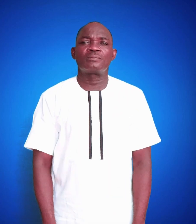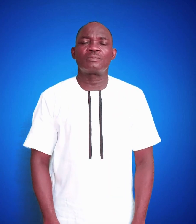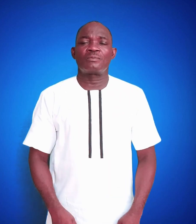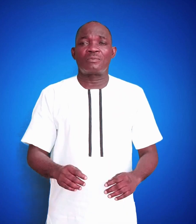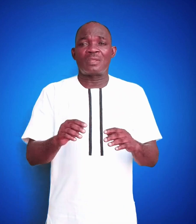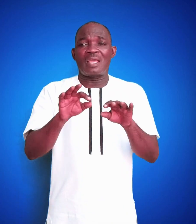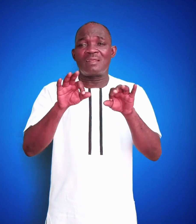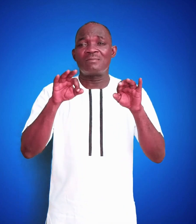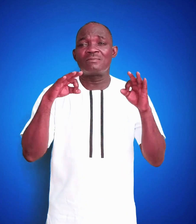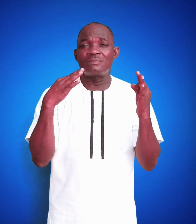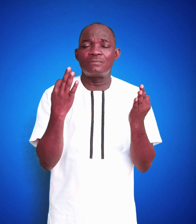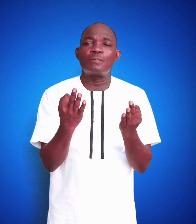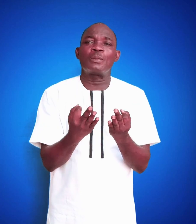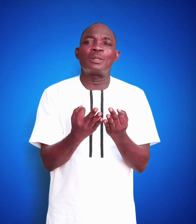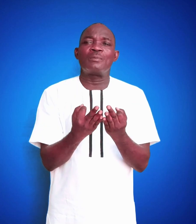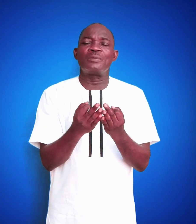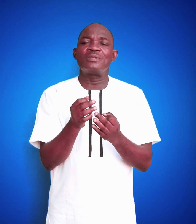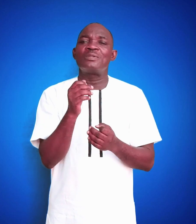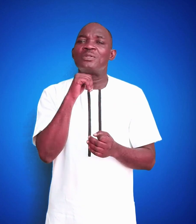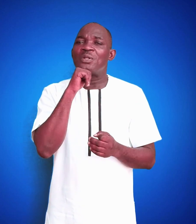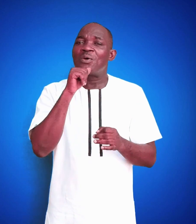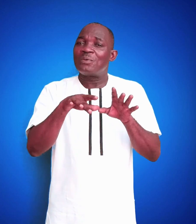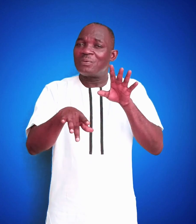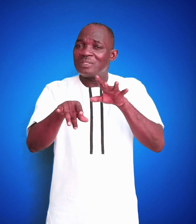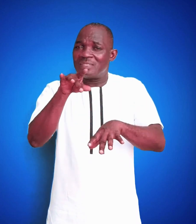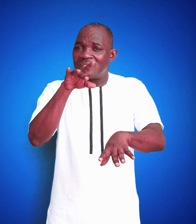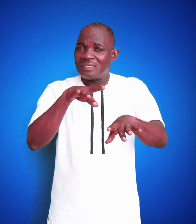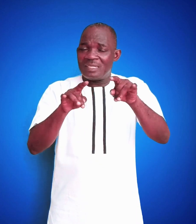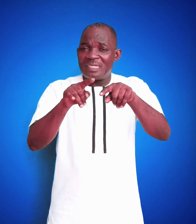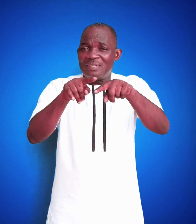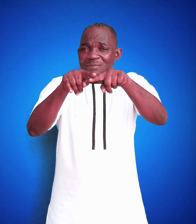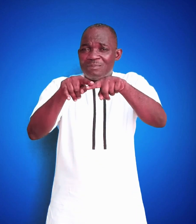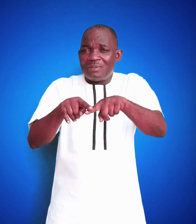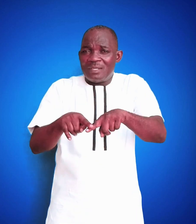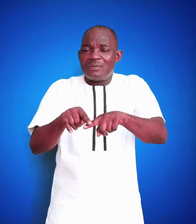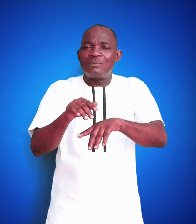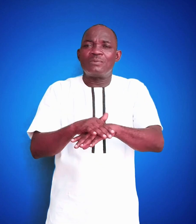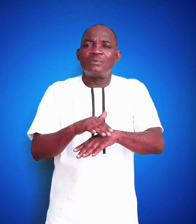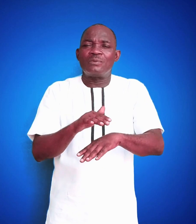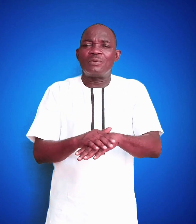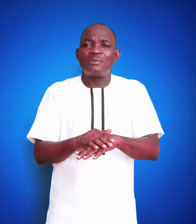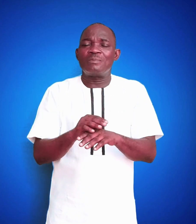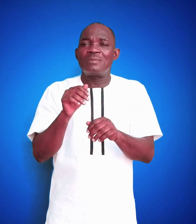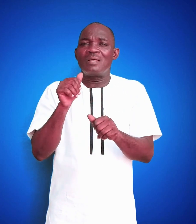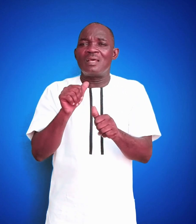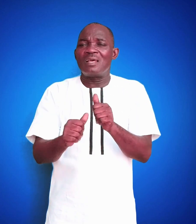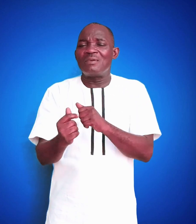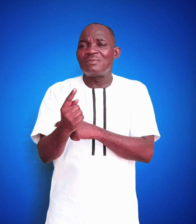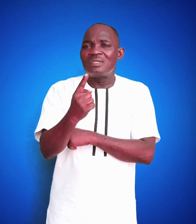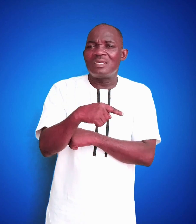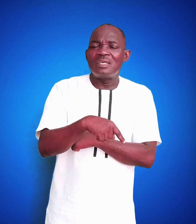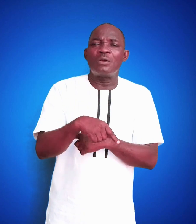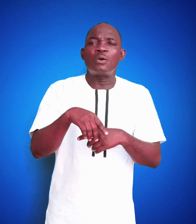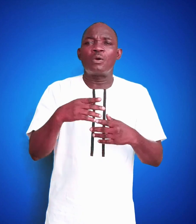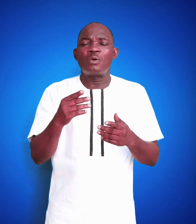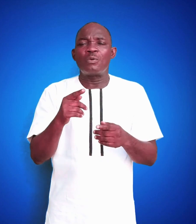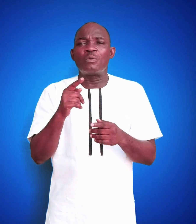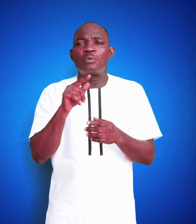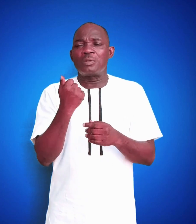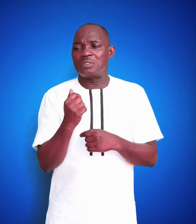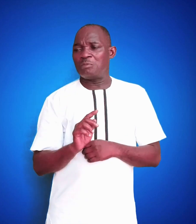a household is not selected based on daily or